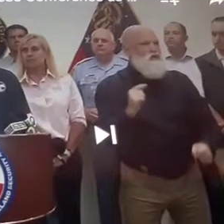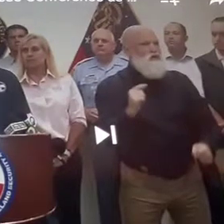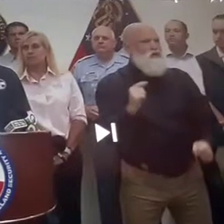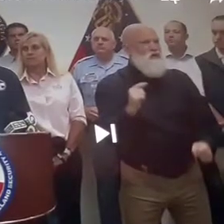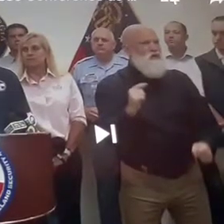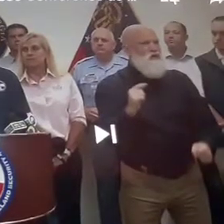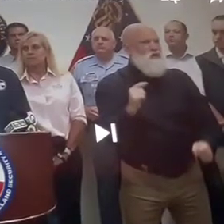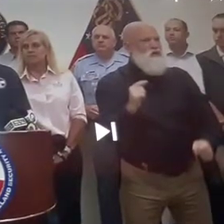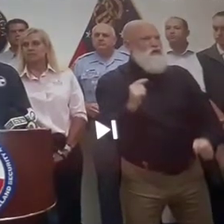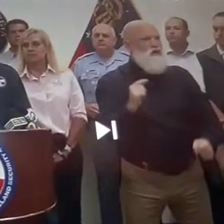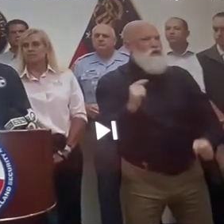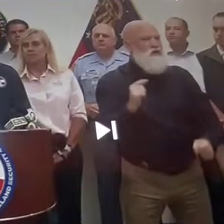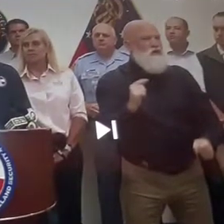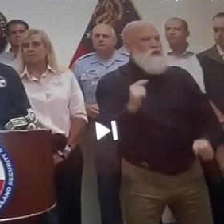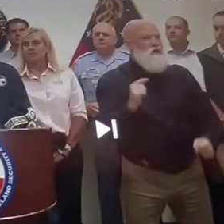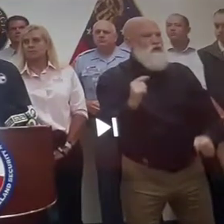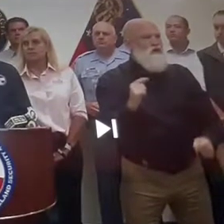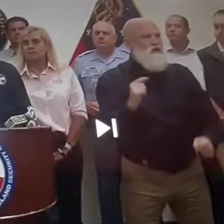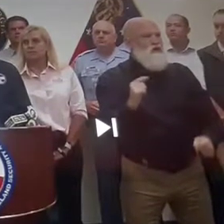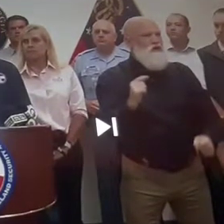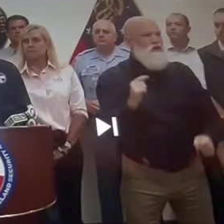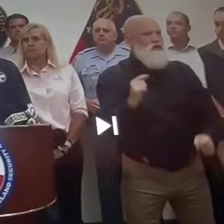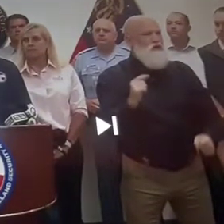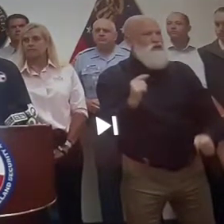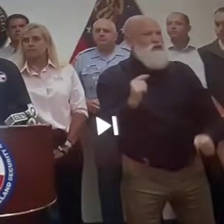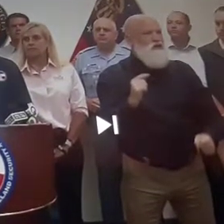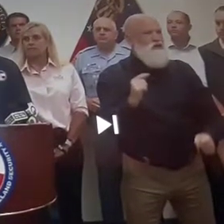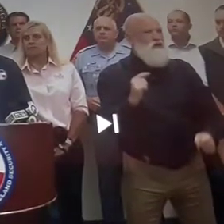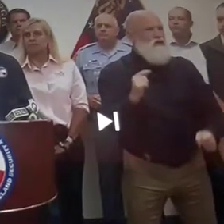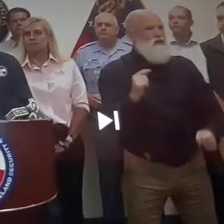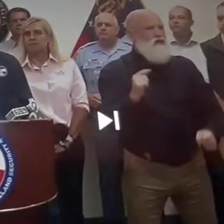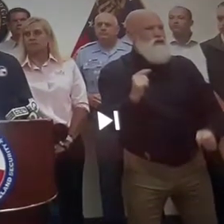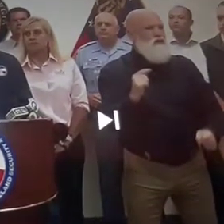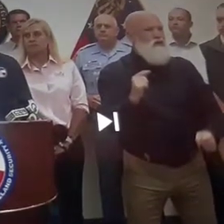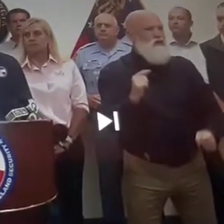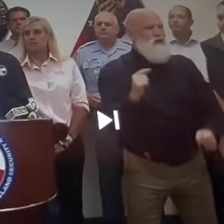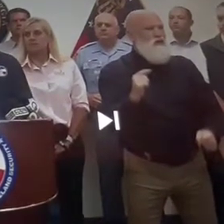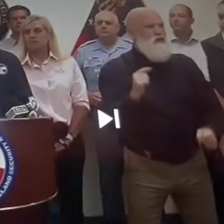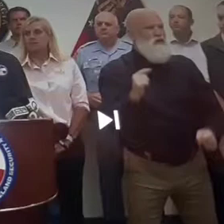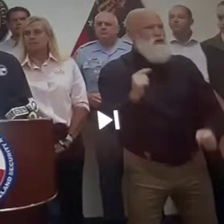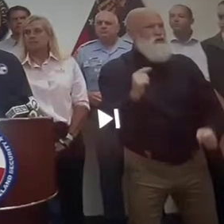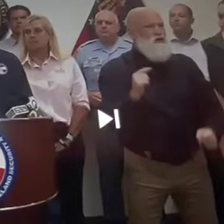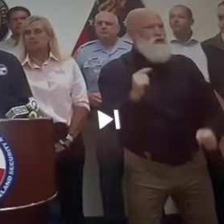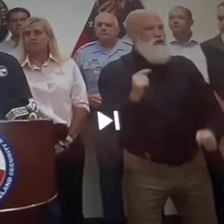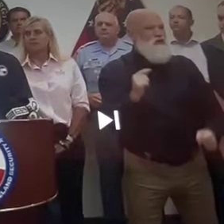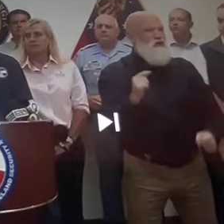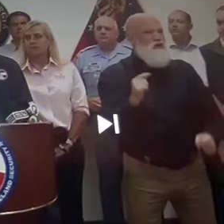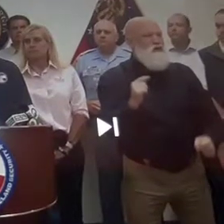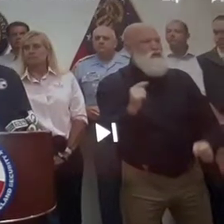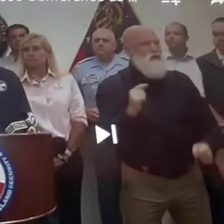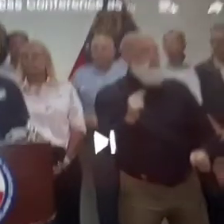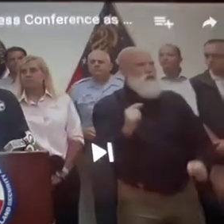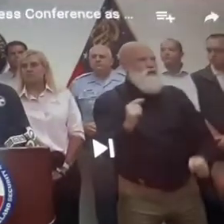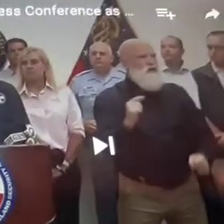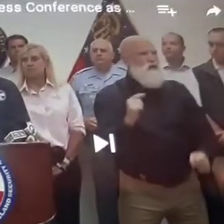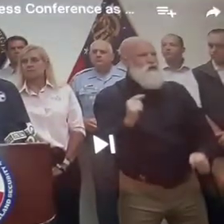that allows for a reverse flow on the highway, basically on to go on the opposite side of the